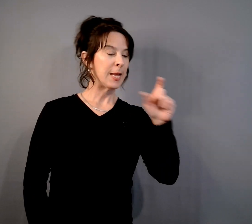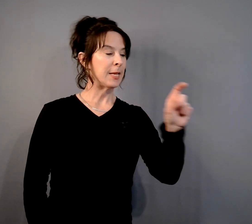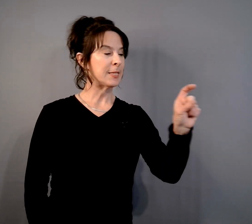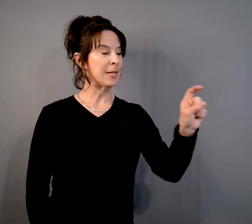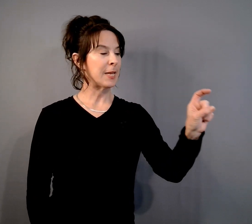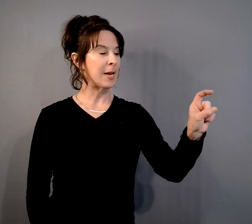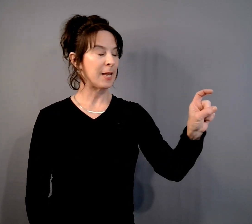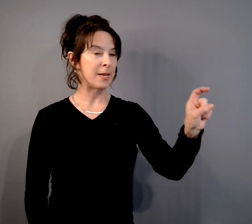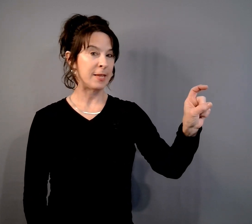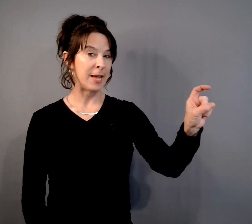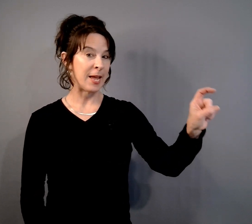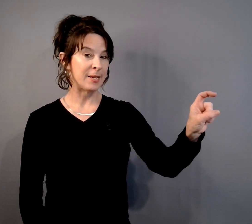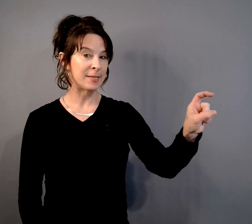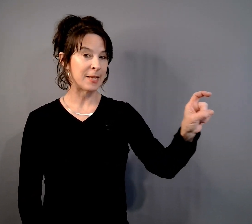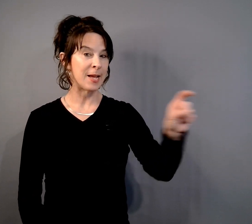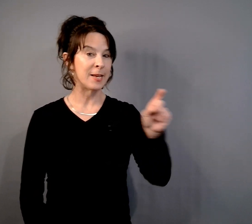It's kind of like the X sign.